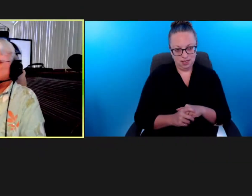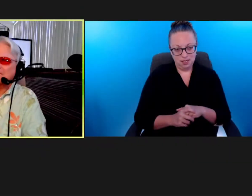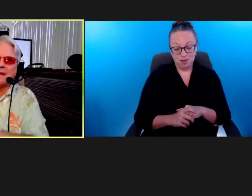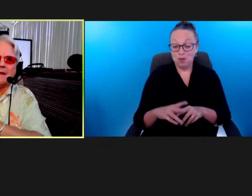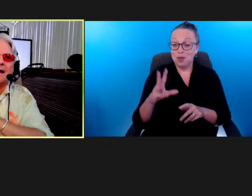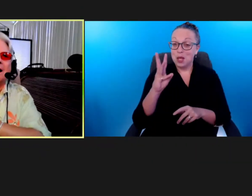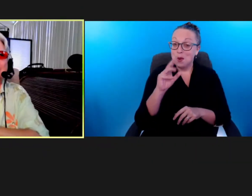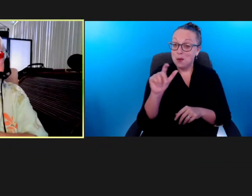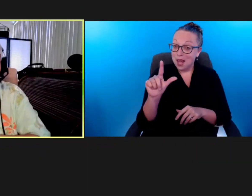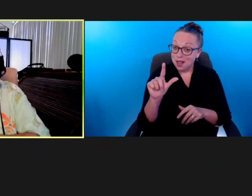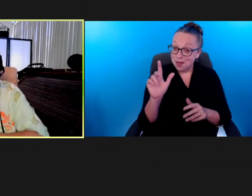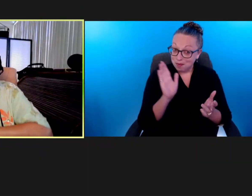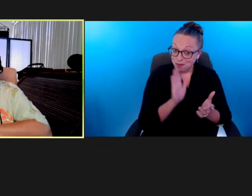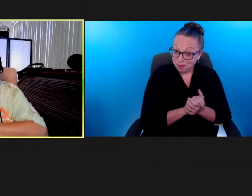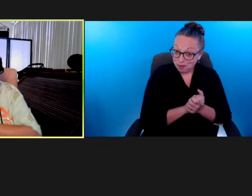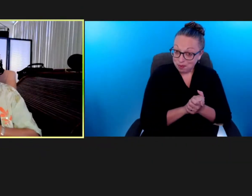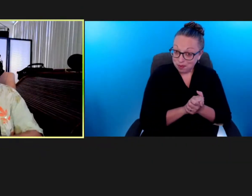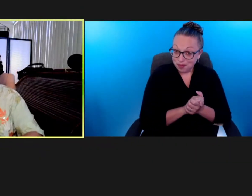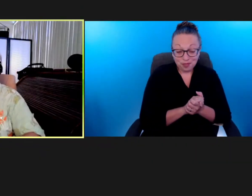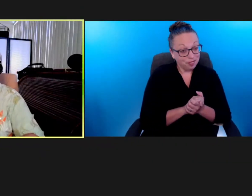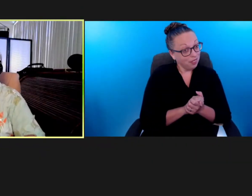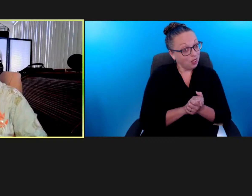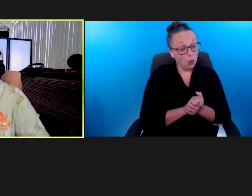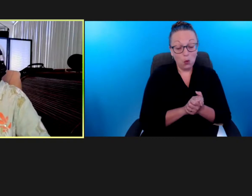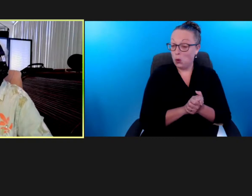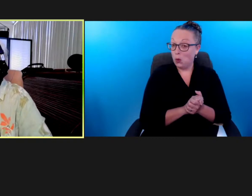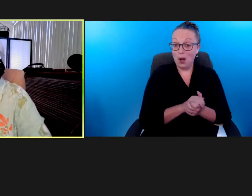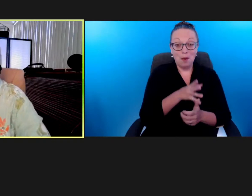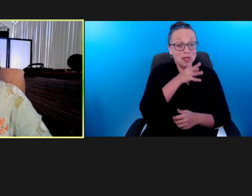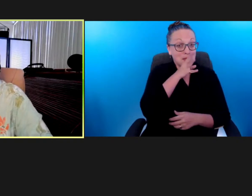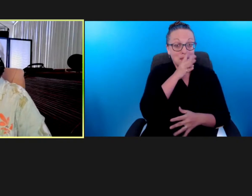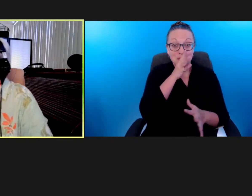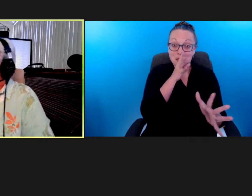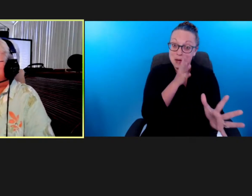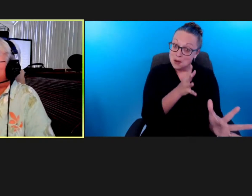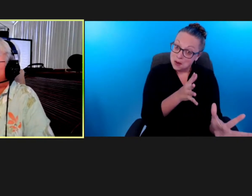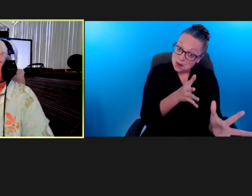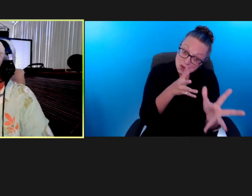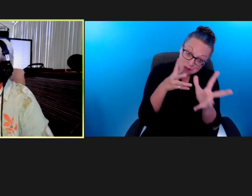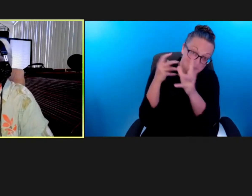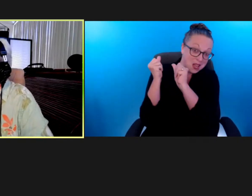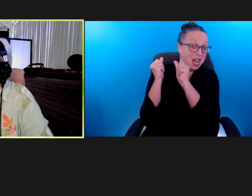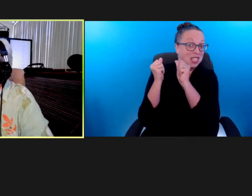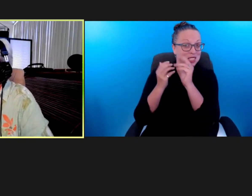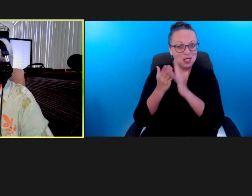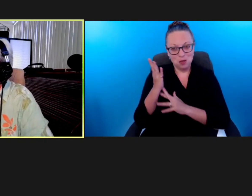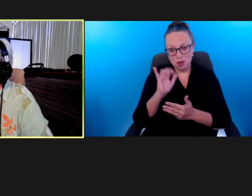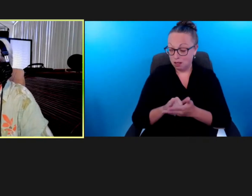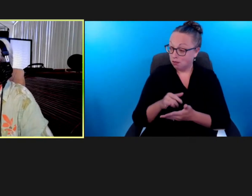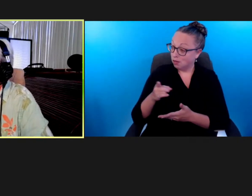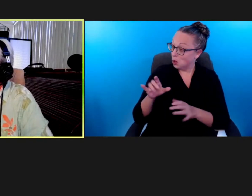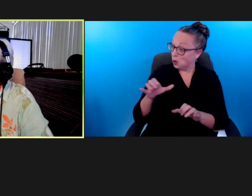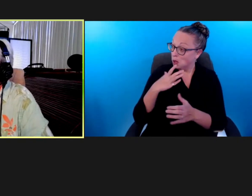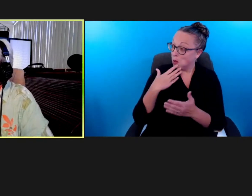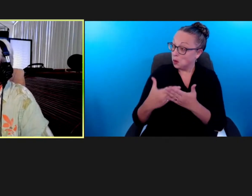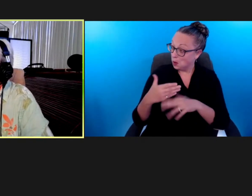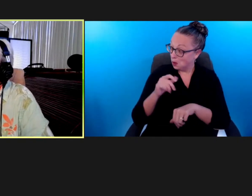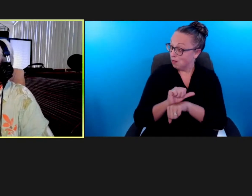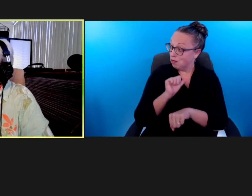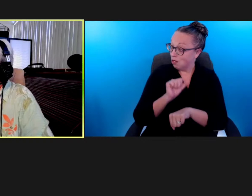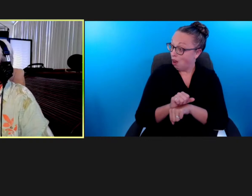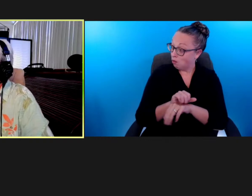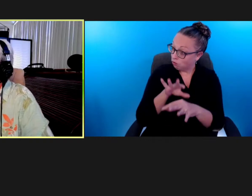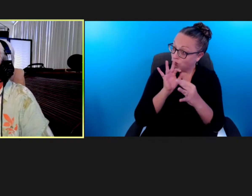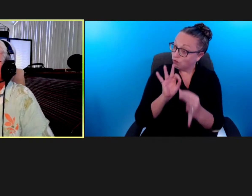Well, I'm sorry, I was racing through that. Well, you know what? You did a good job. You're kind of right